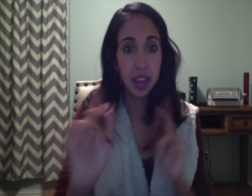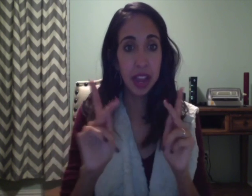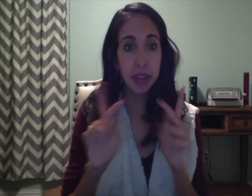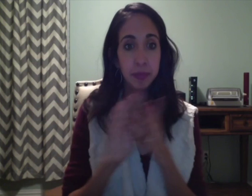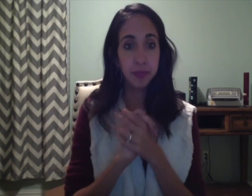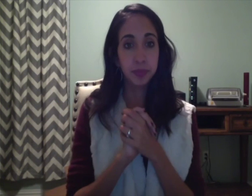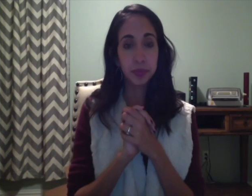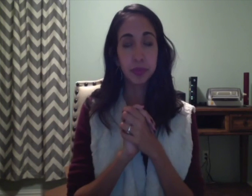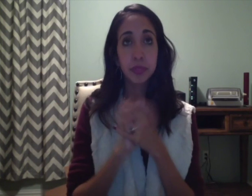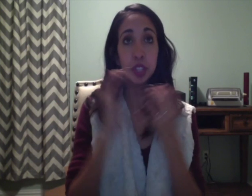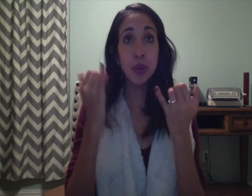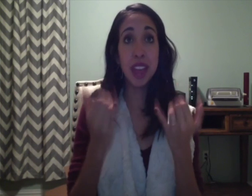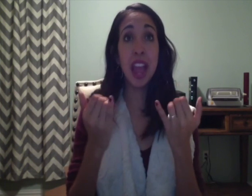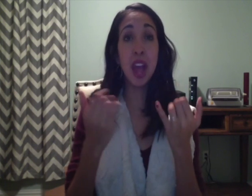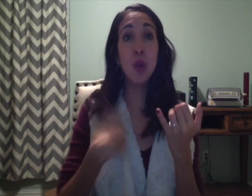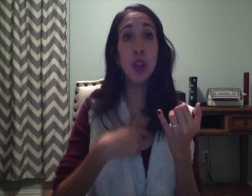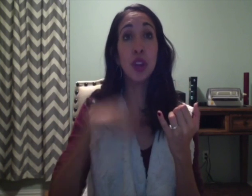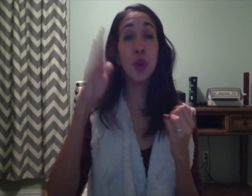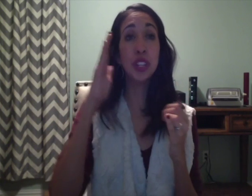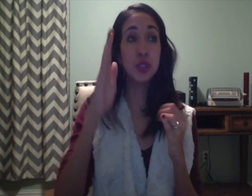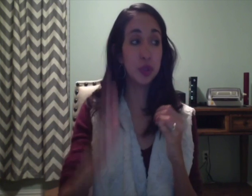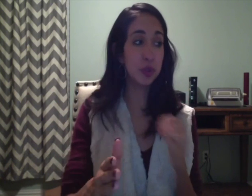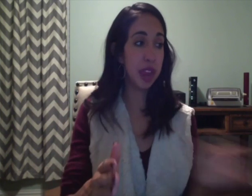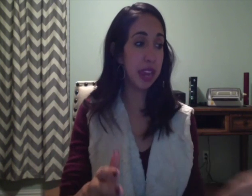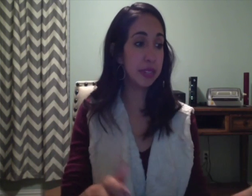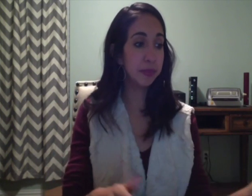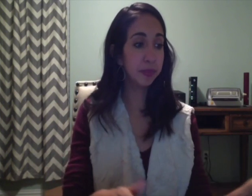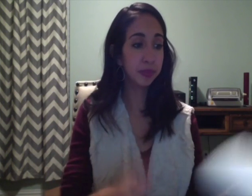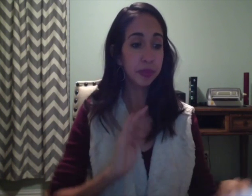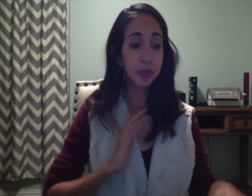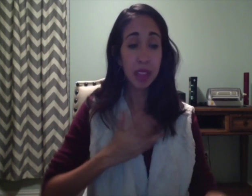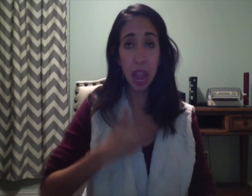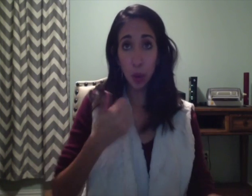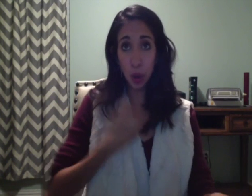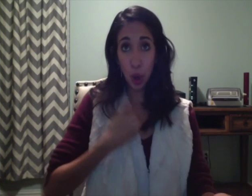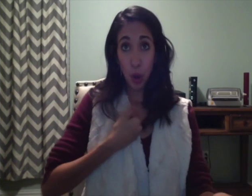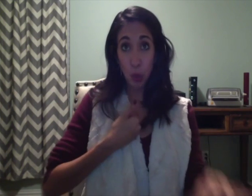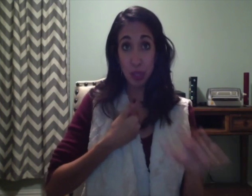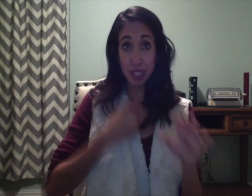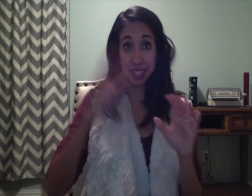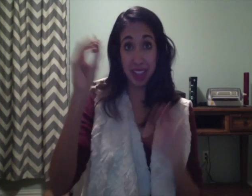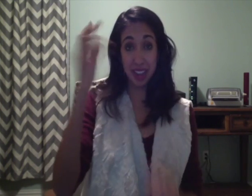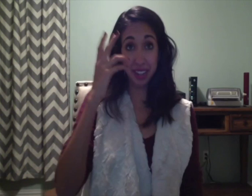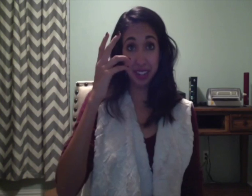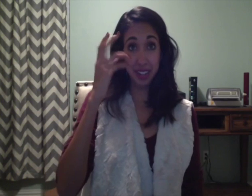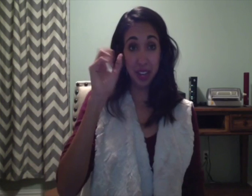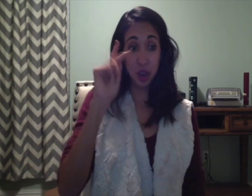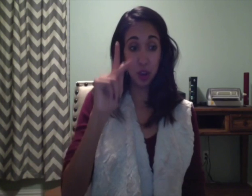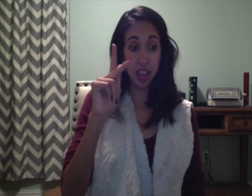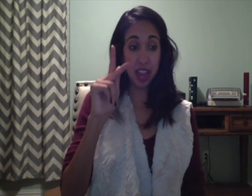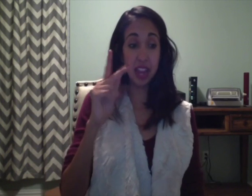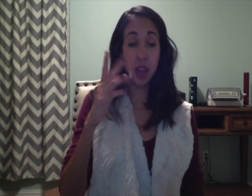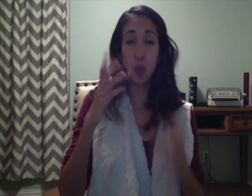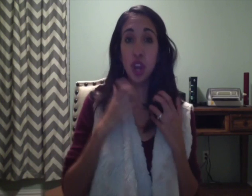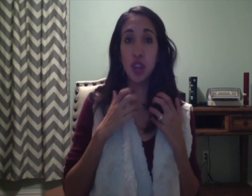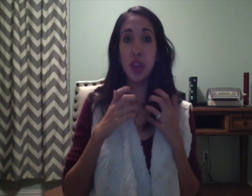Okay. So now we are going to create our own sun. Okay? I want you guys